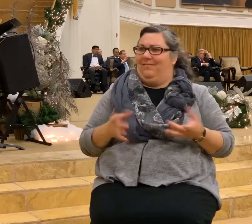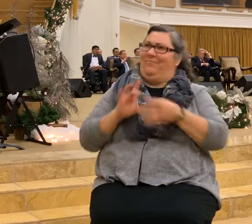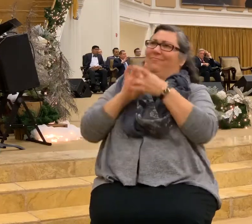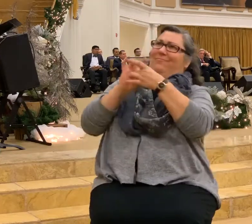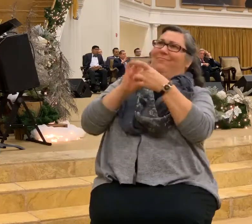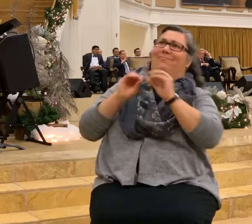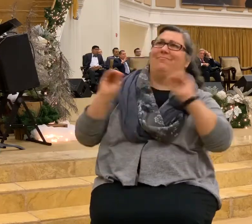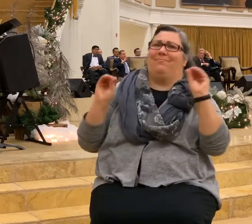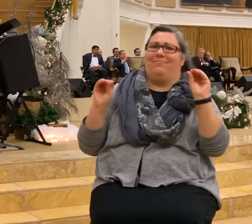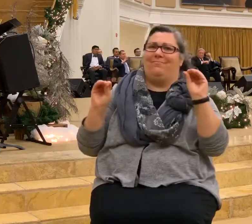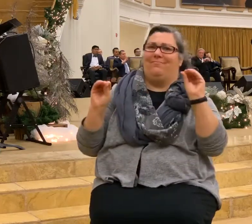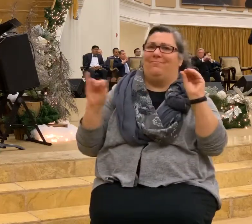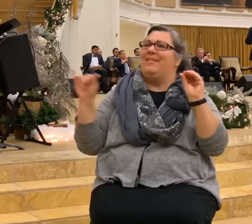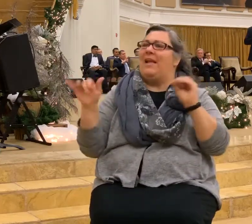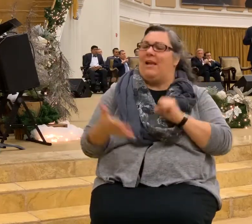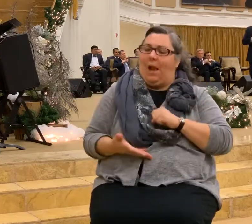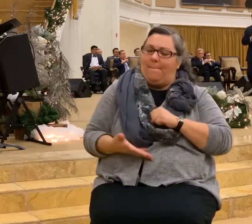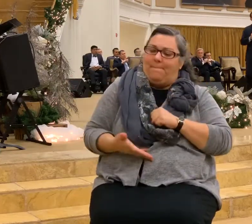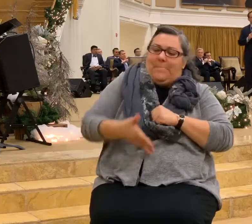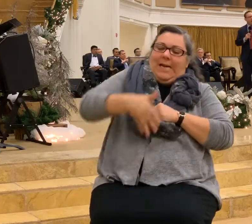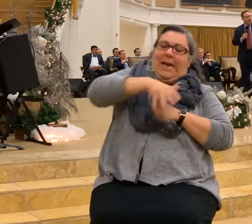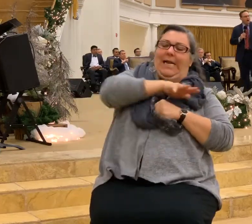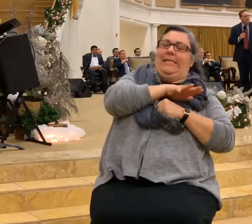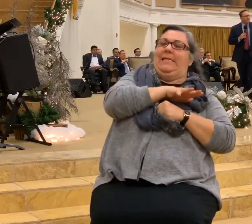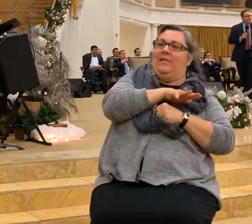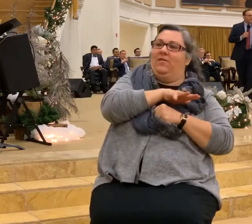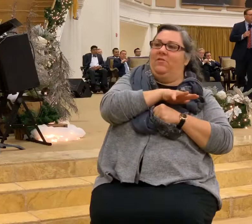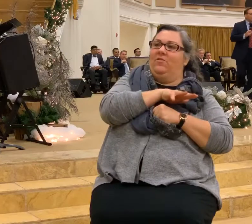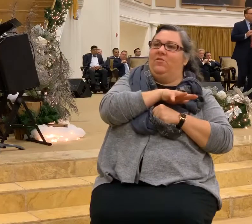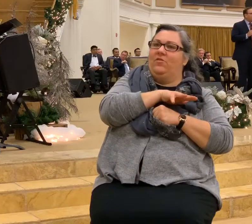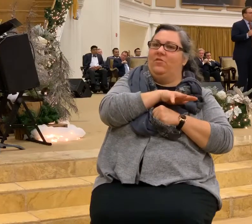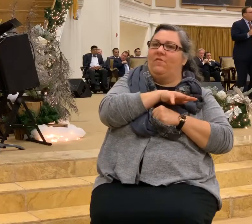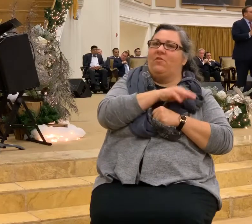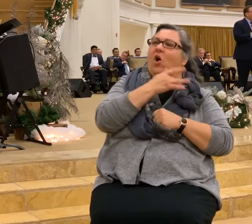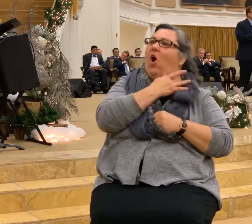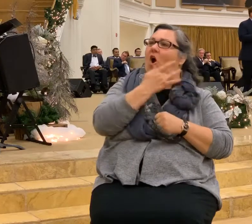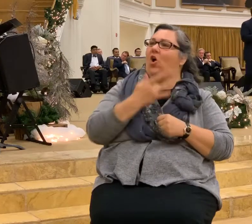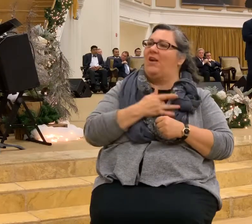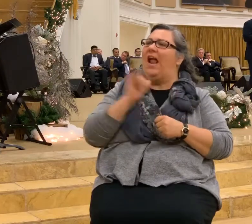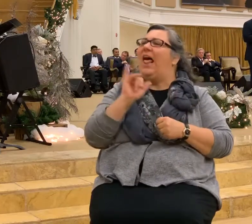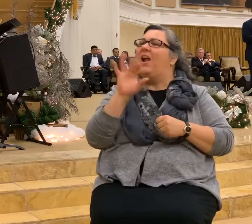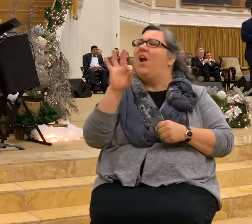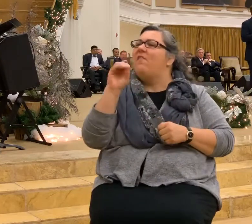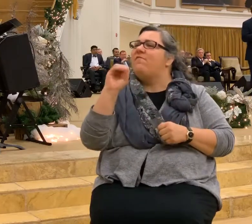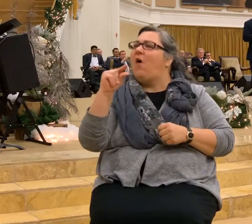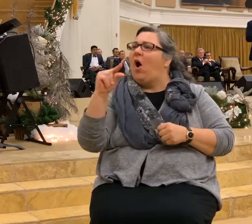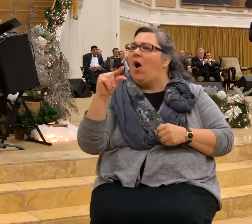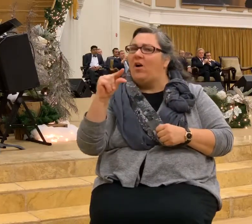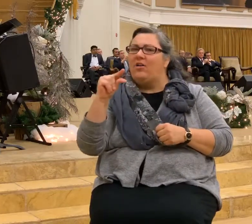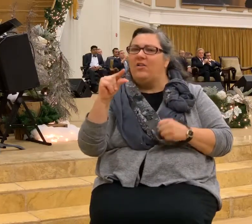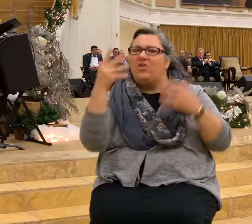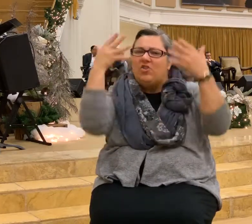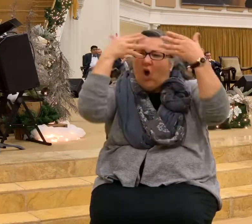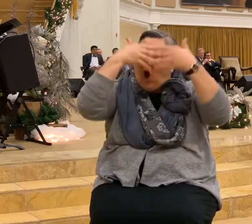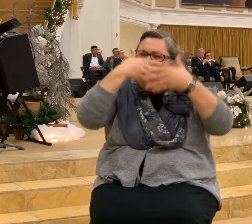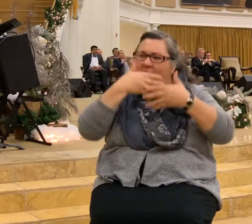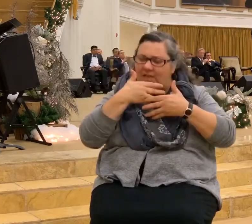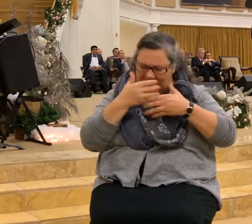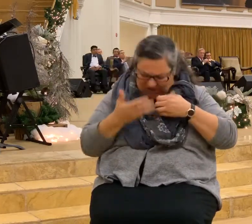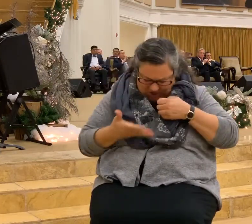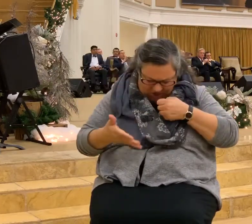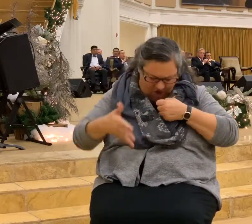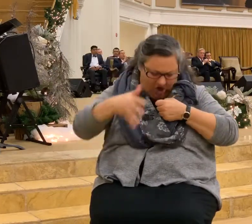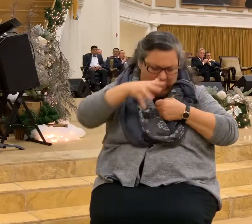motions. It's like a blanket has been covered over her heart, like a foggy darkness washes over and completely